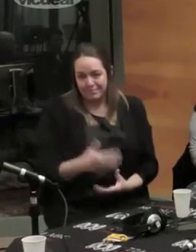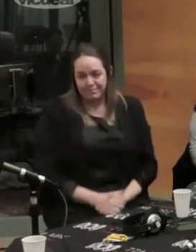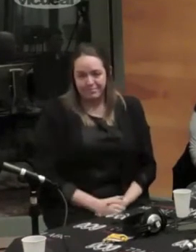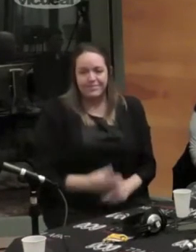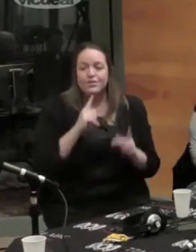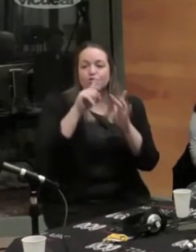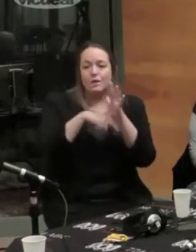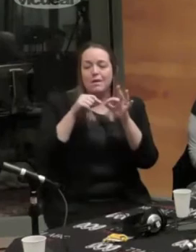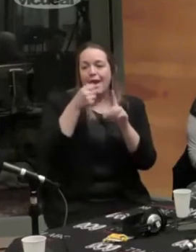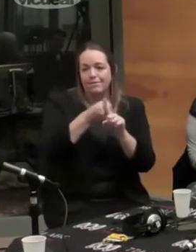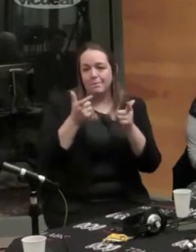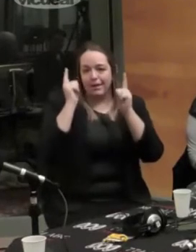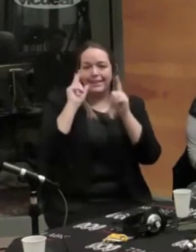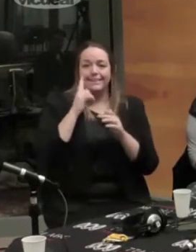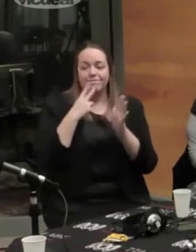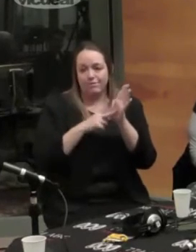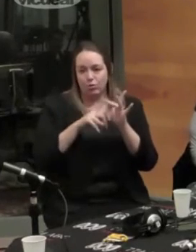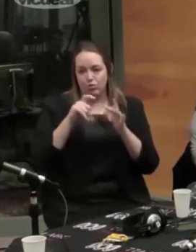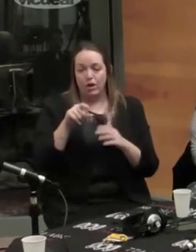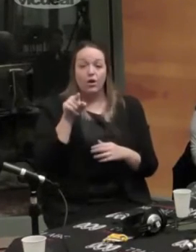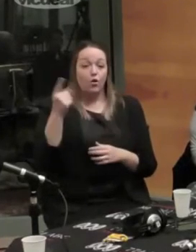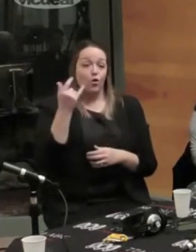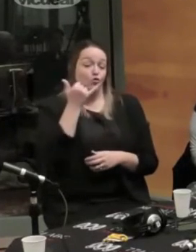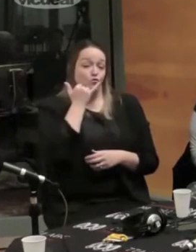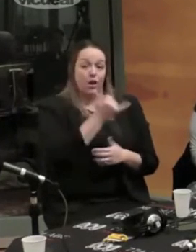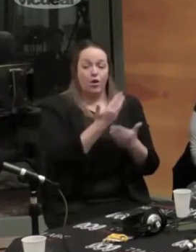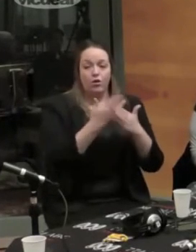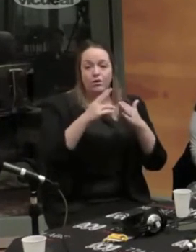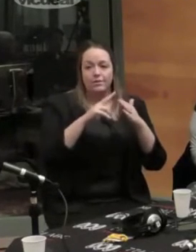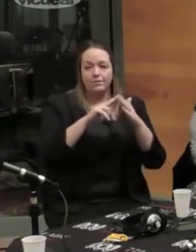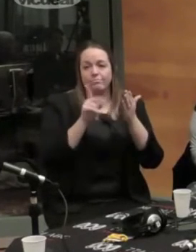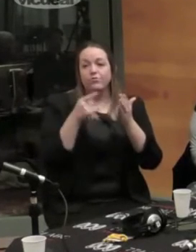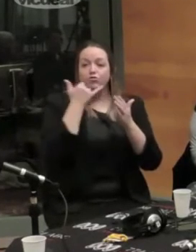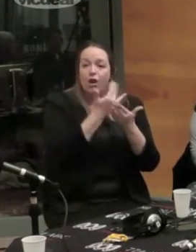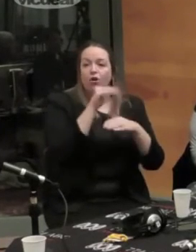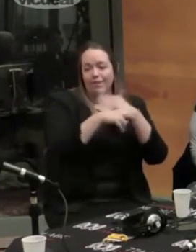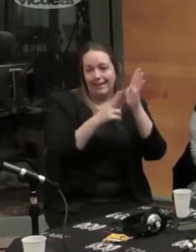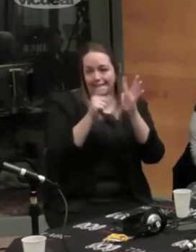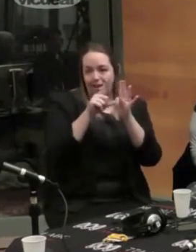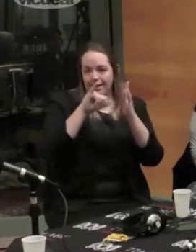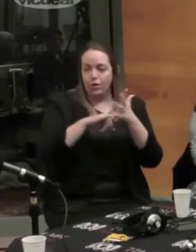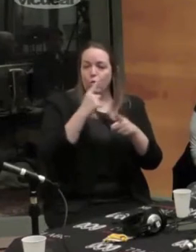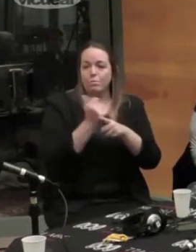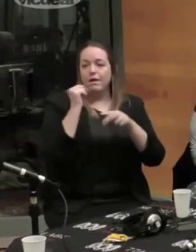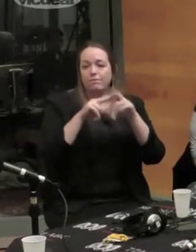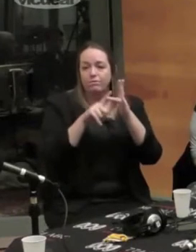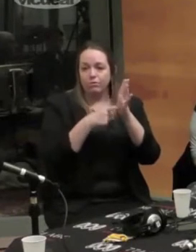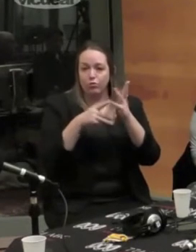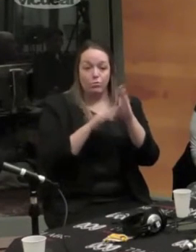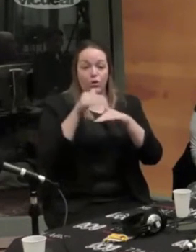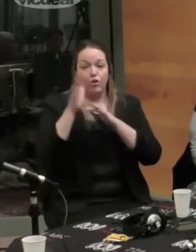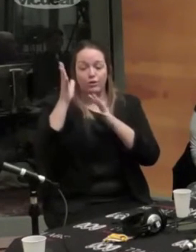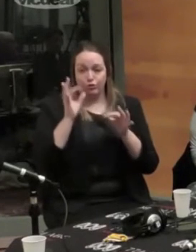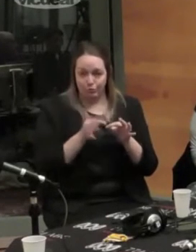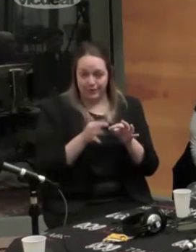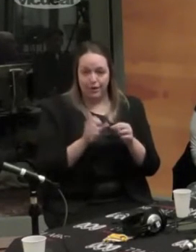Jen Blythe, Advocacy Manager of Deaf Victoria, who rang in on our National Disability Insurance Scheme Talkback Forum about Auslan interpreters, and